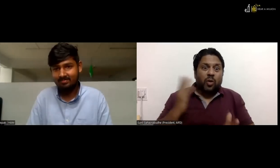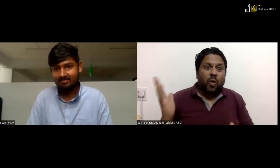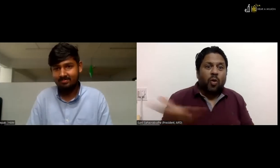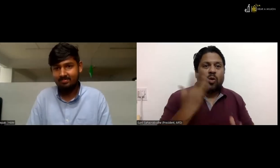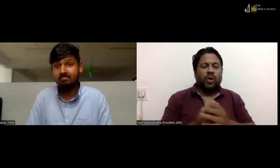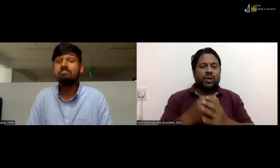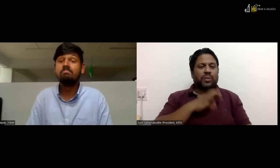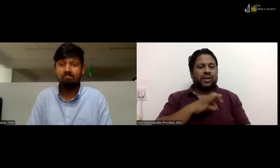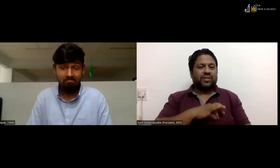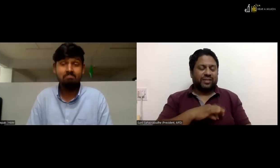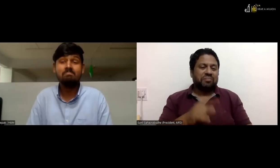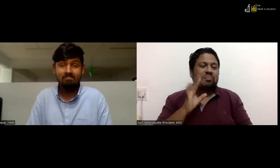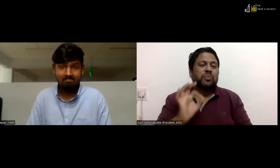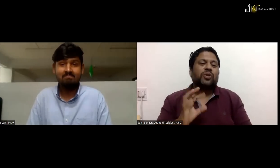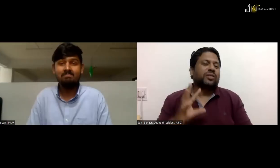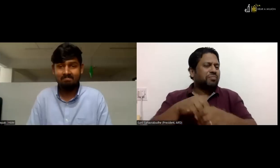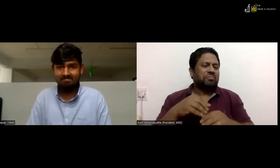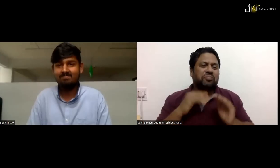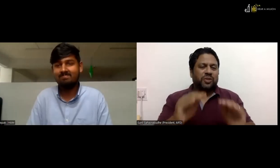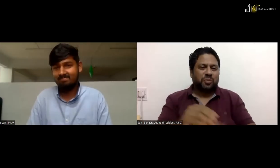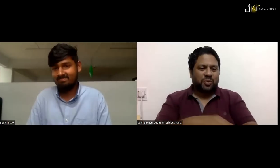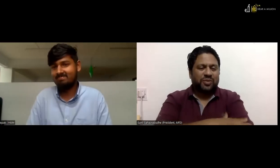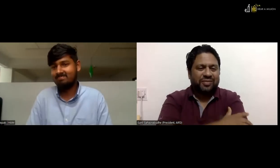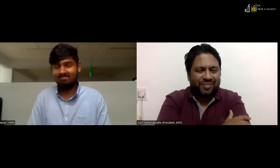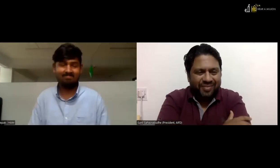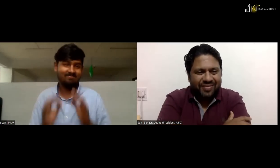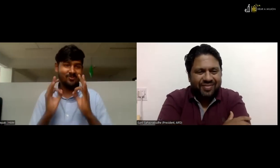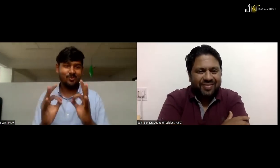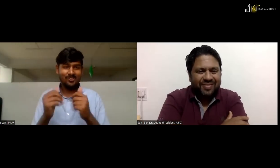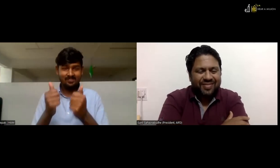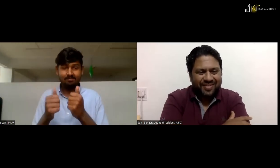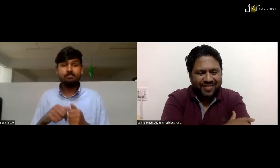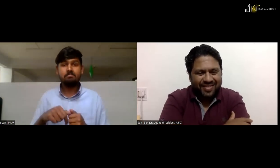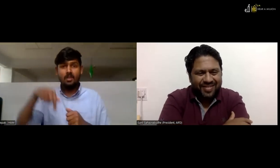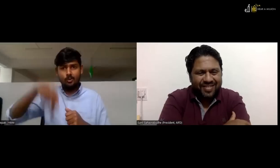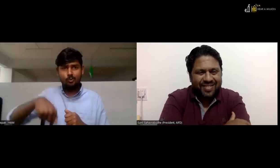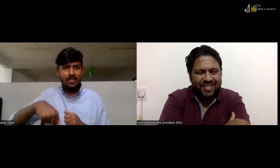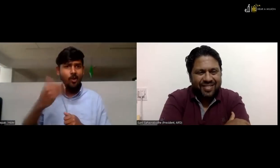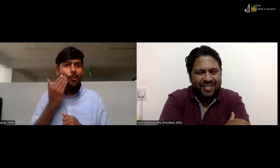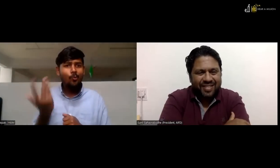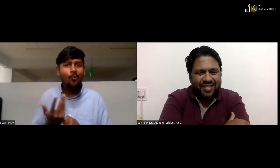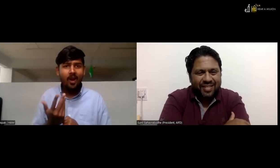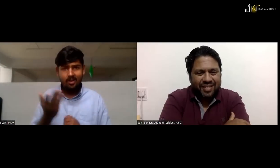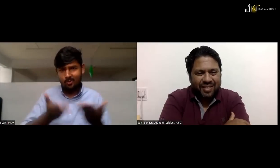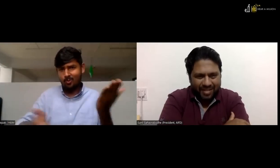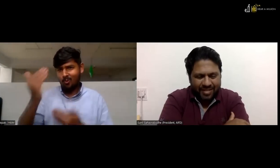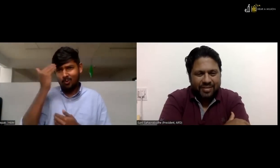upon it. We wanted the complete community to get benefited with this census, so we are here.